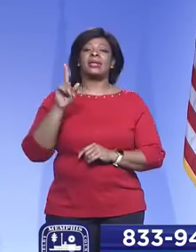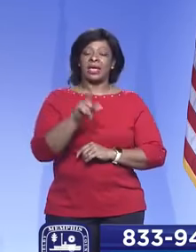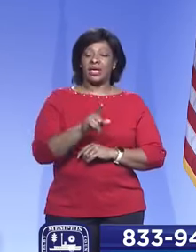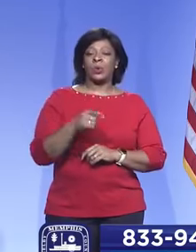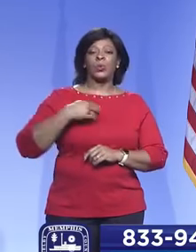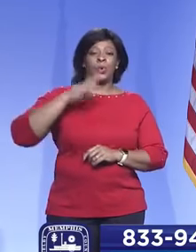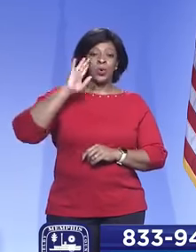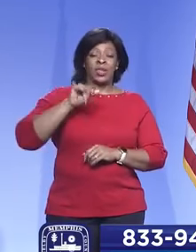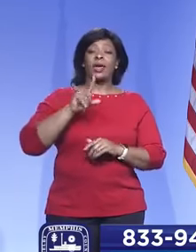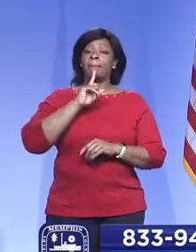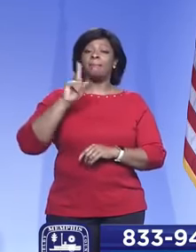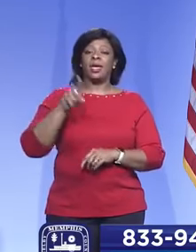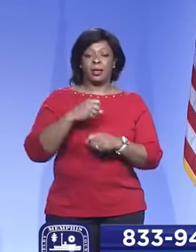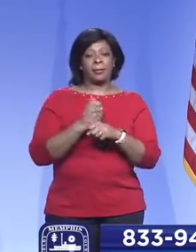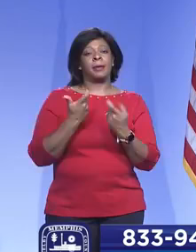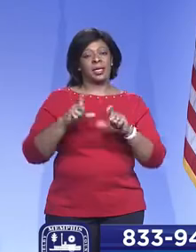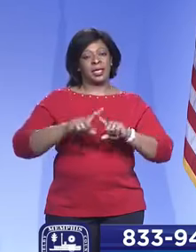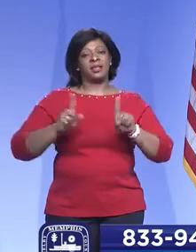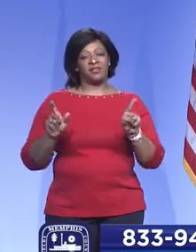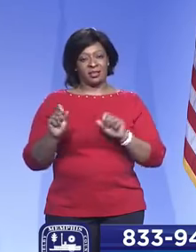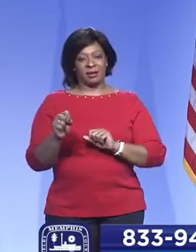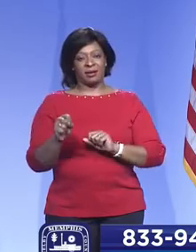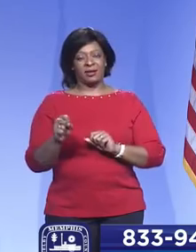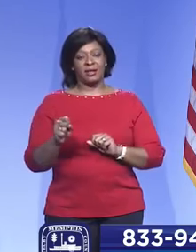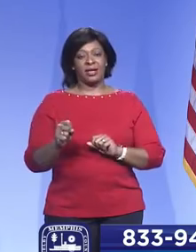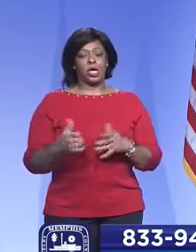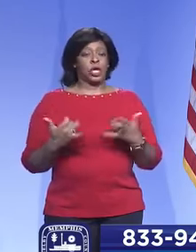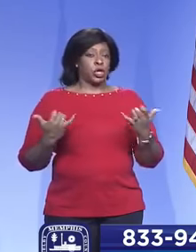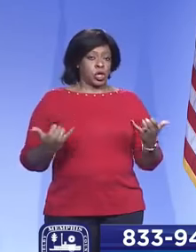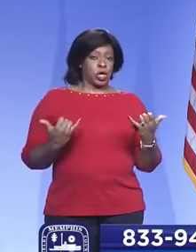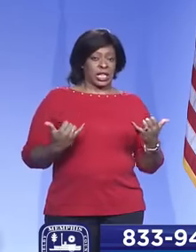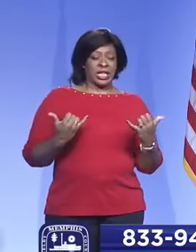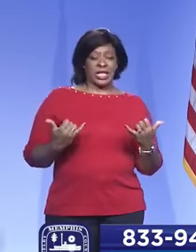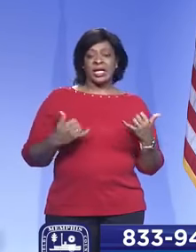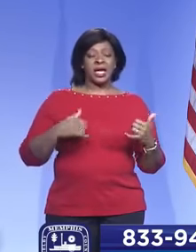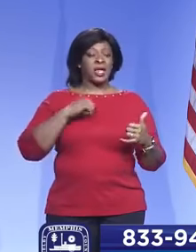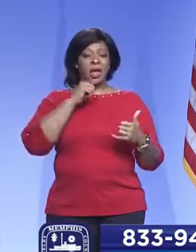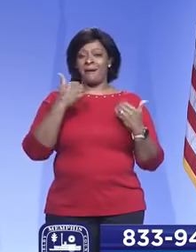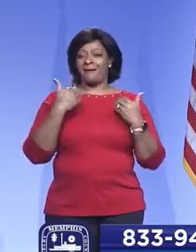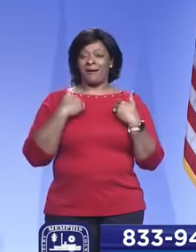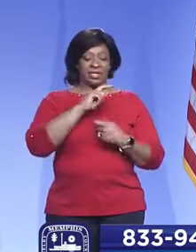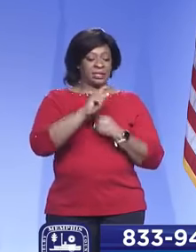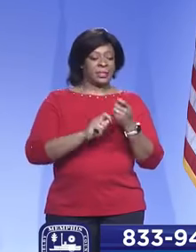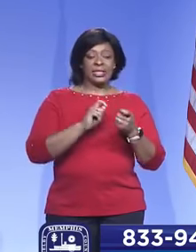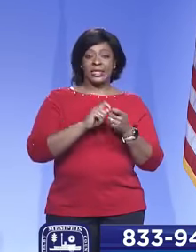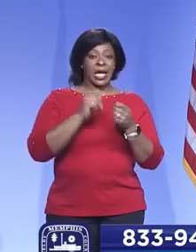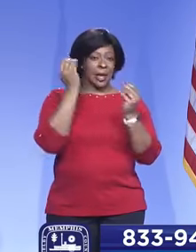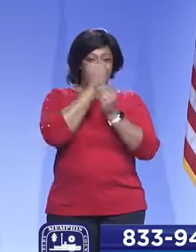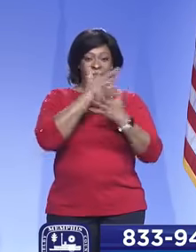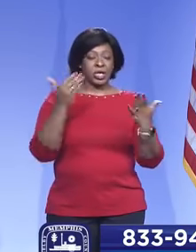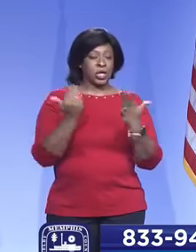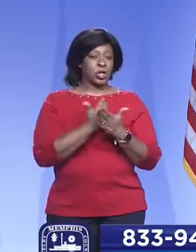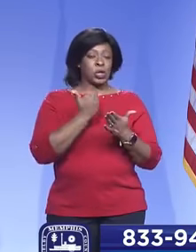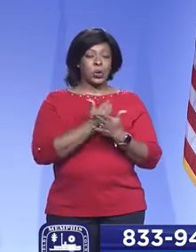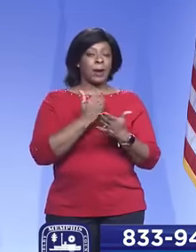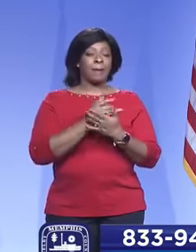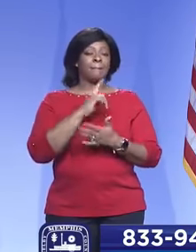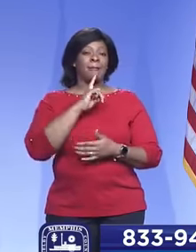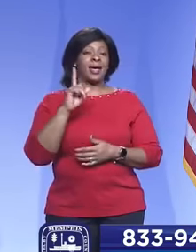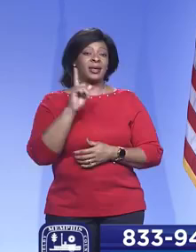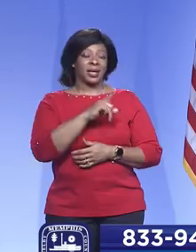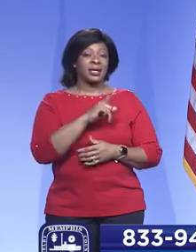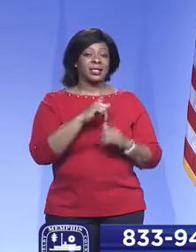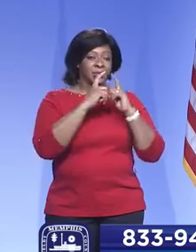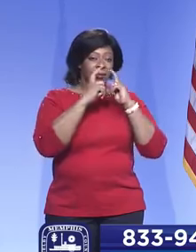we know the mandate makes a difference. At the current time, I don't have a specific update on any new mandates, but I